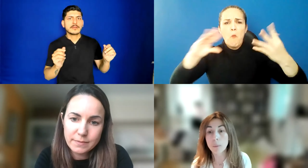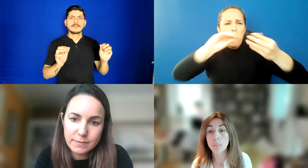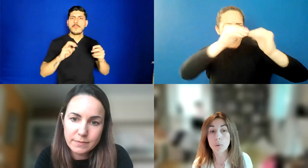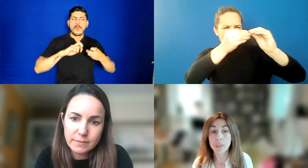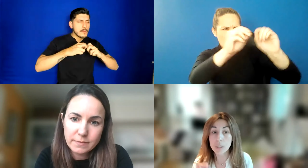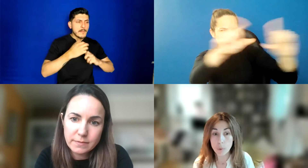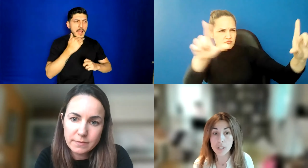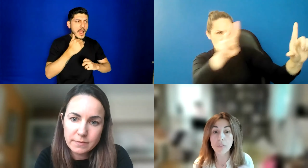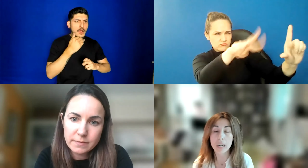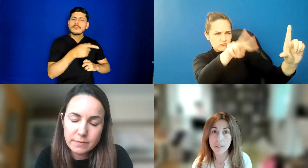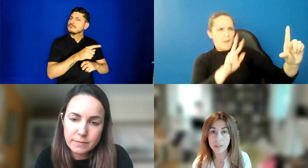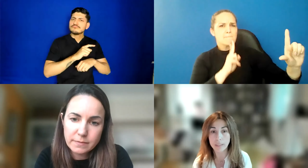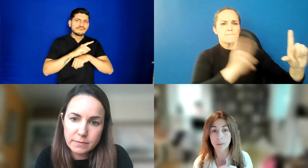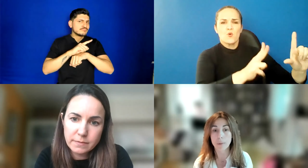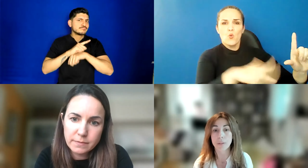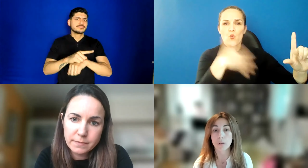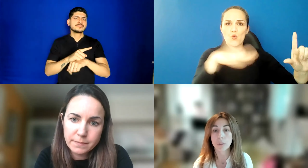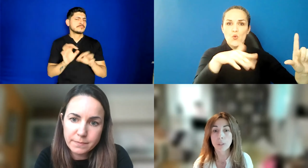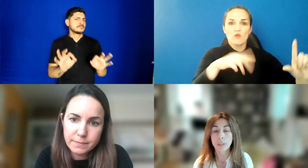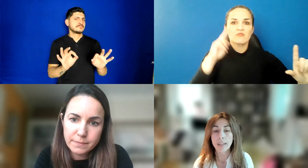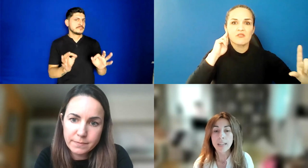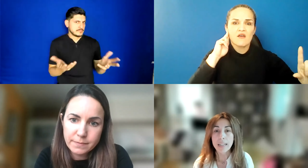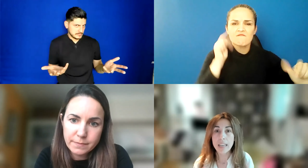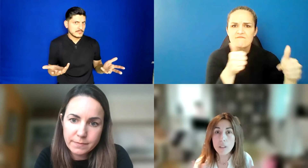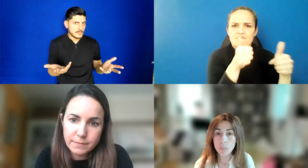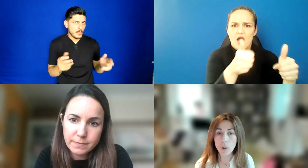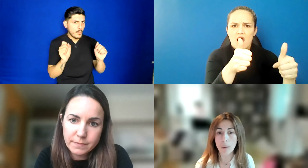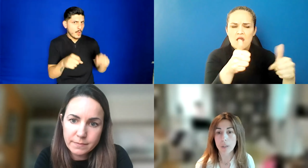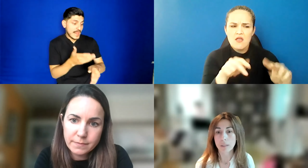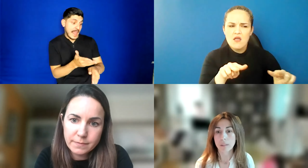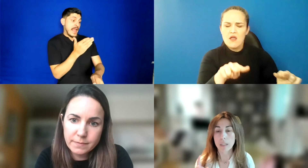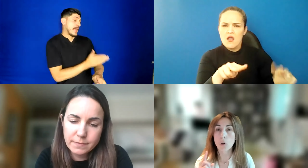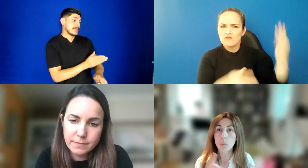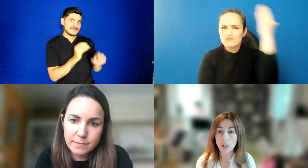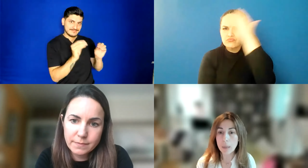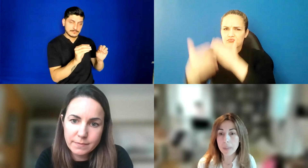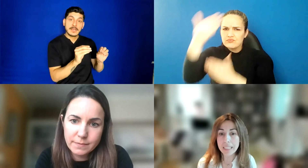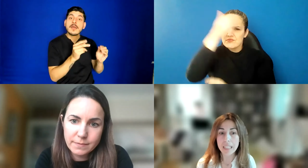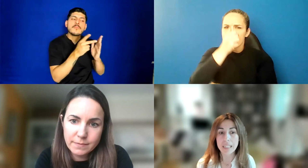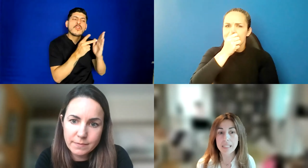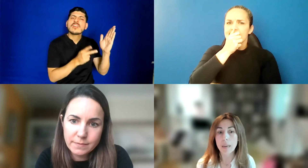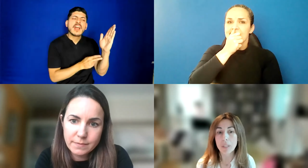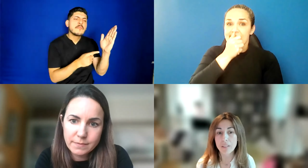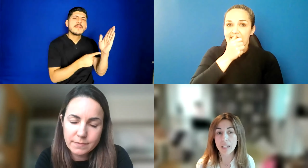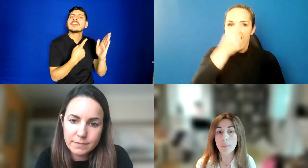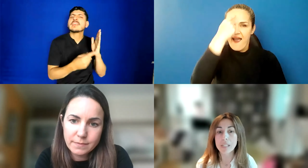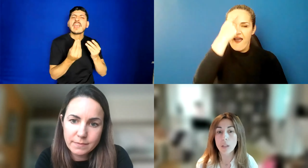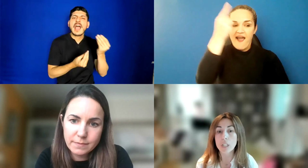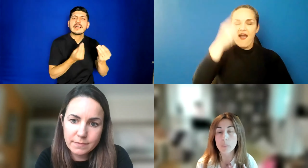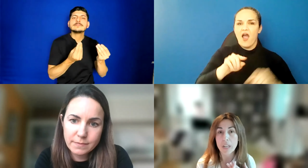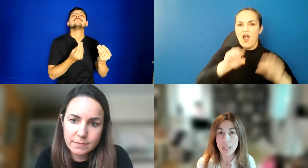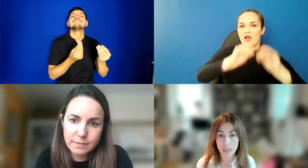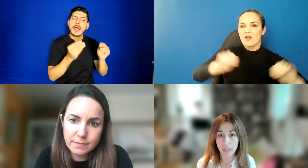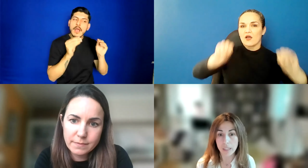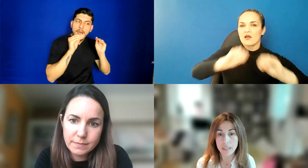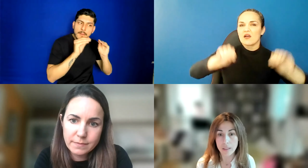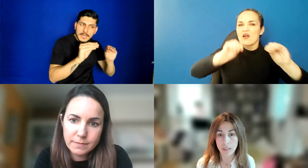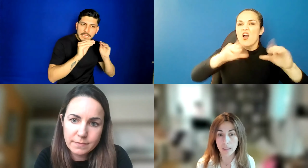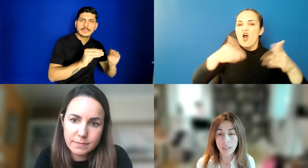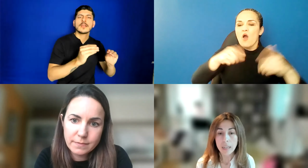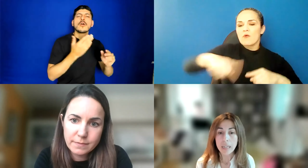these effects lasted throughout time. So they incorporated